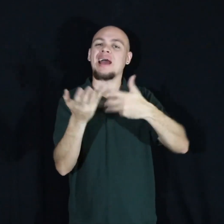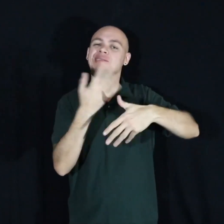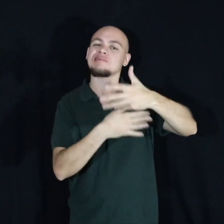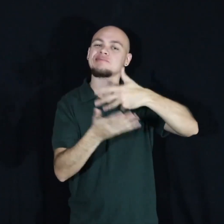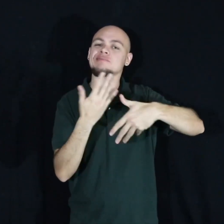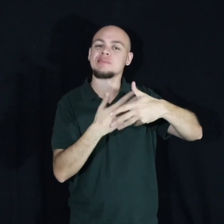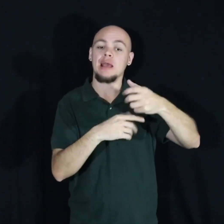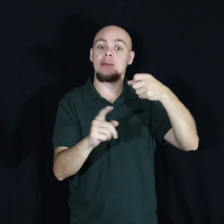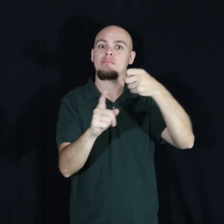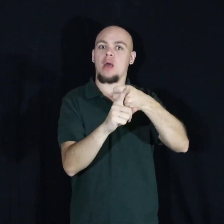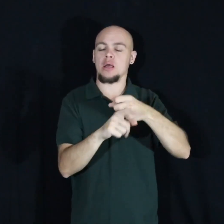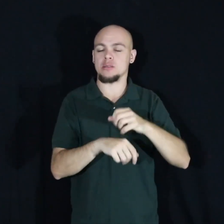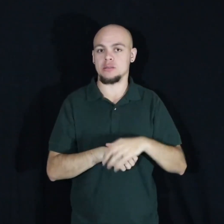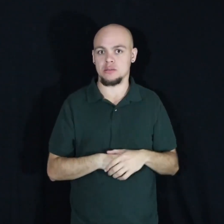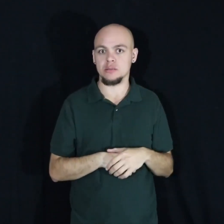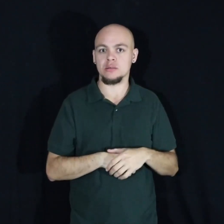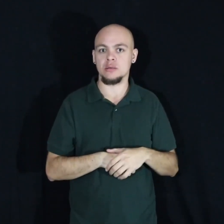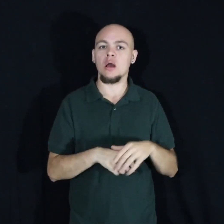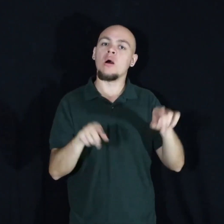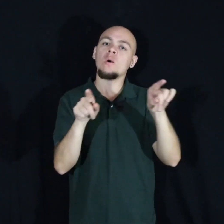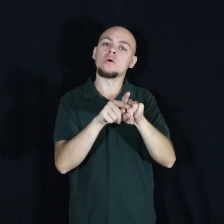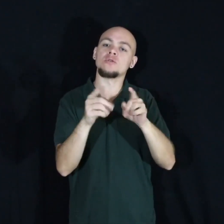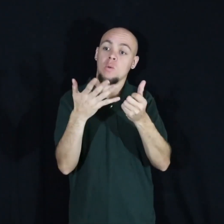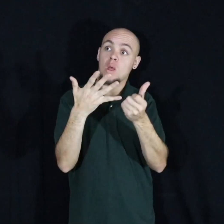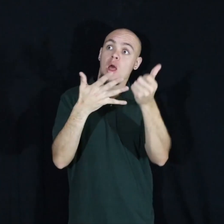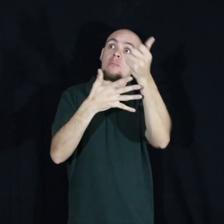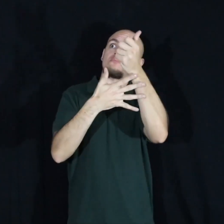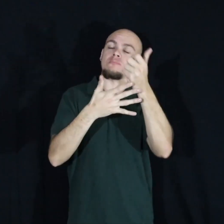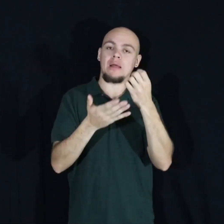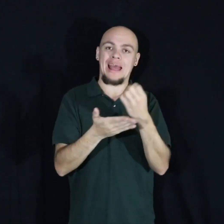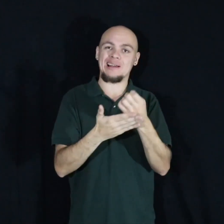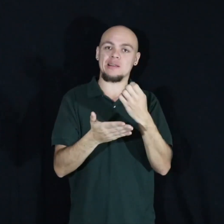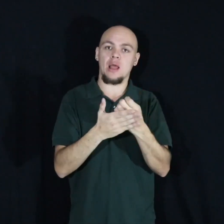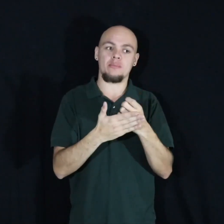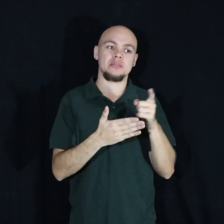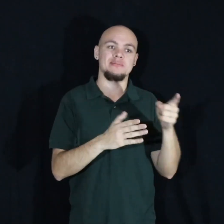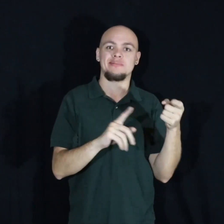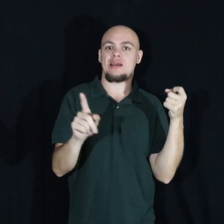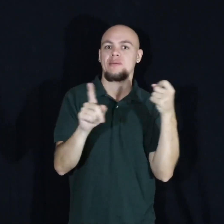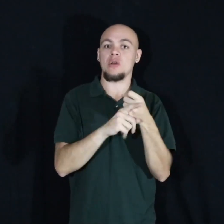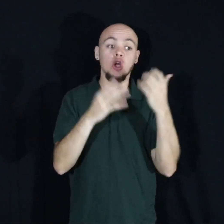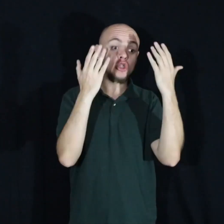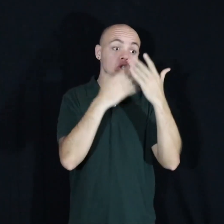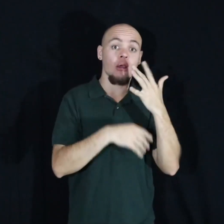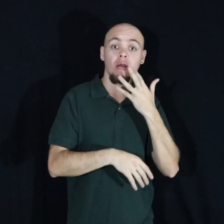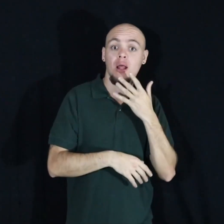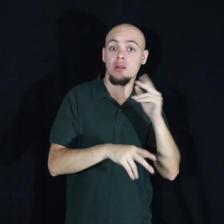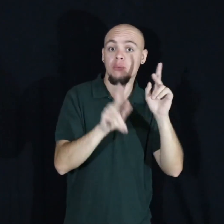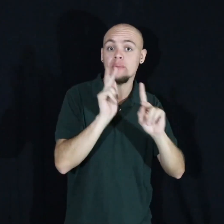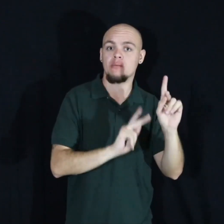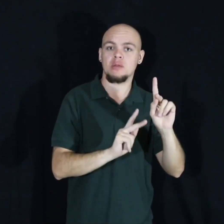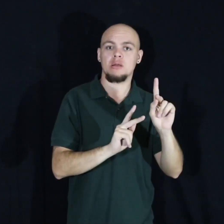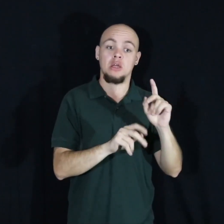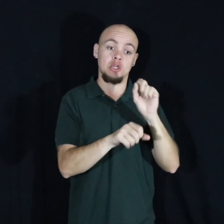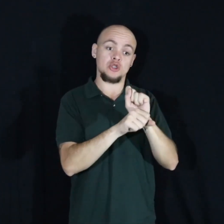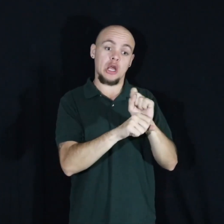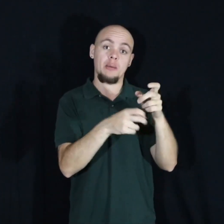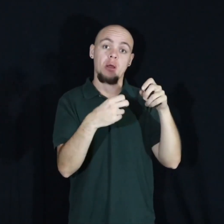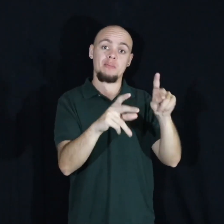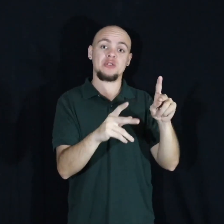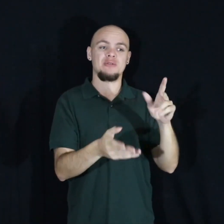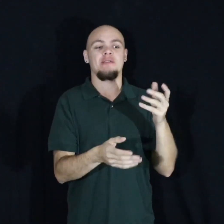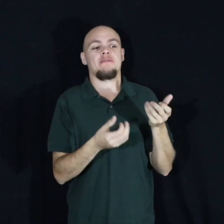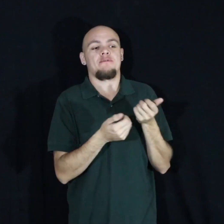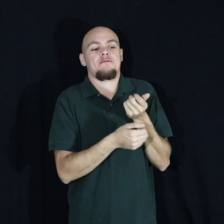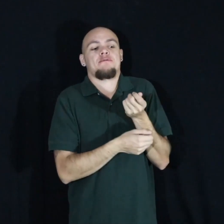it also impacts upward mobility. People with darker skin tones receive fewer job opportunities, and